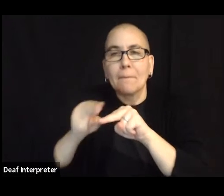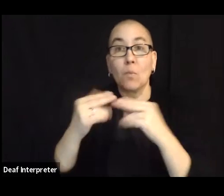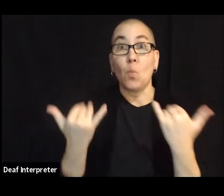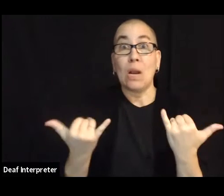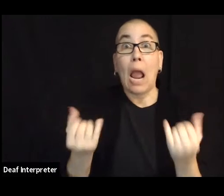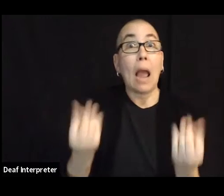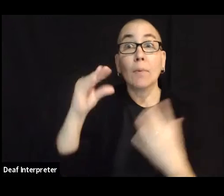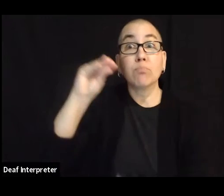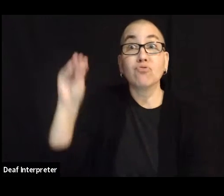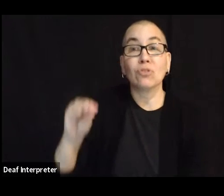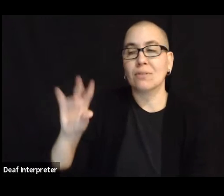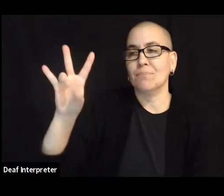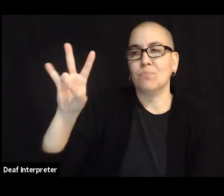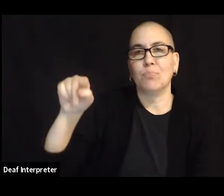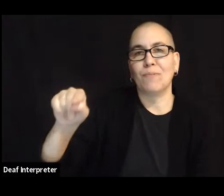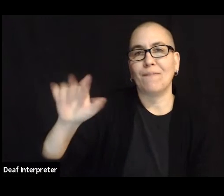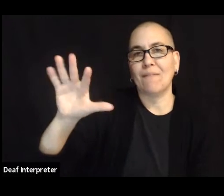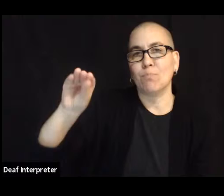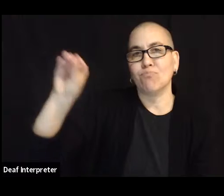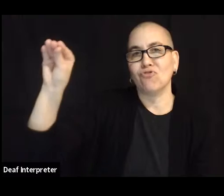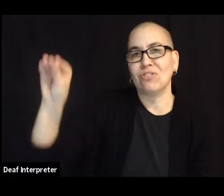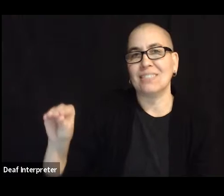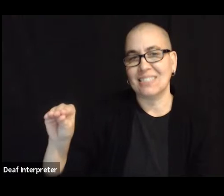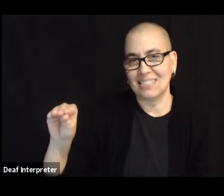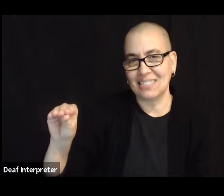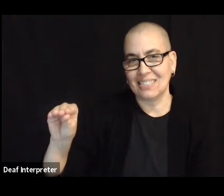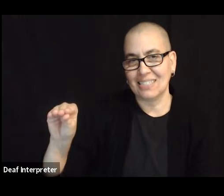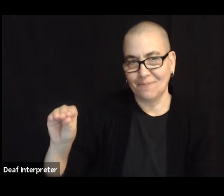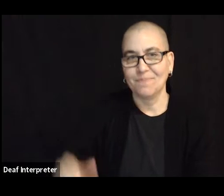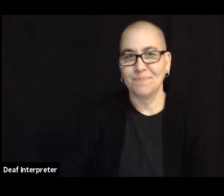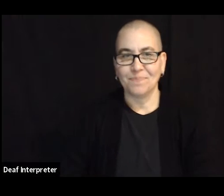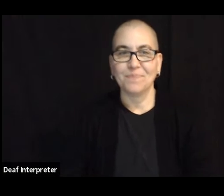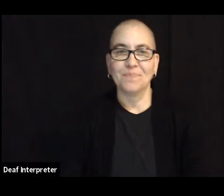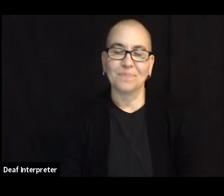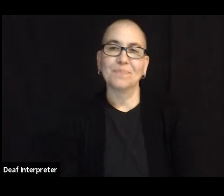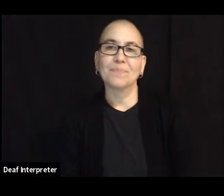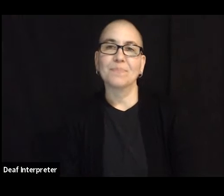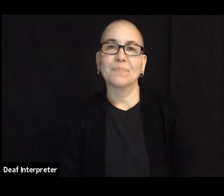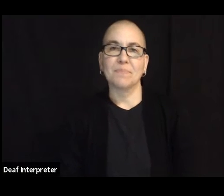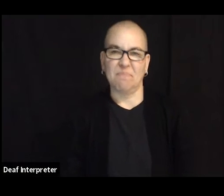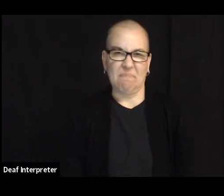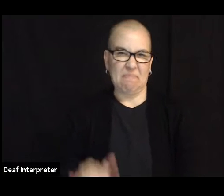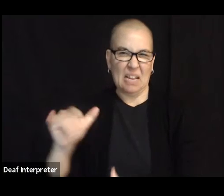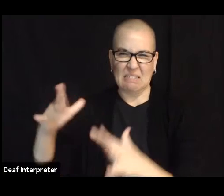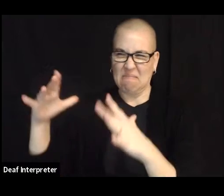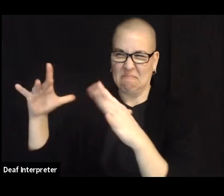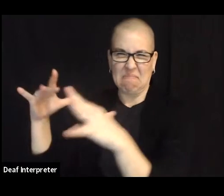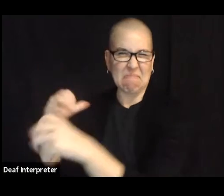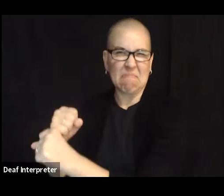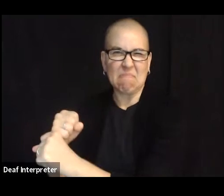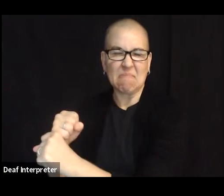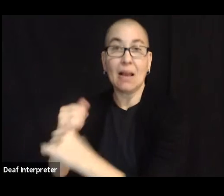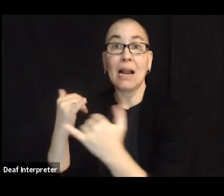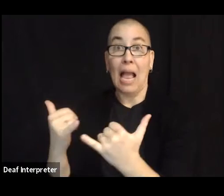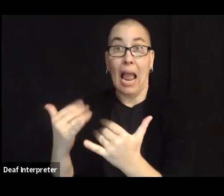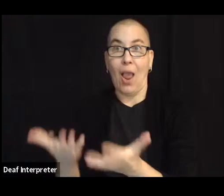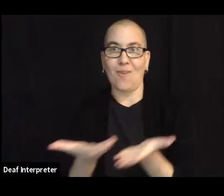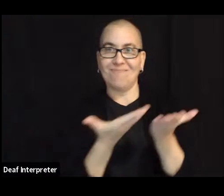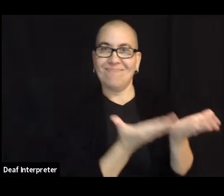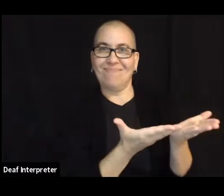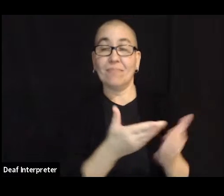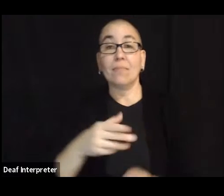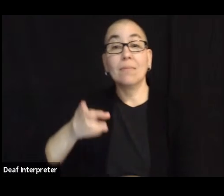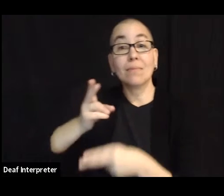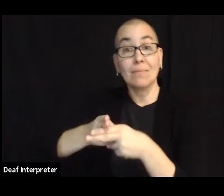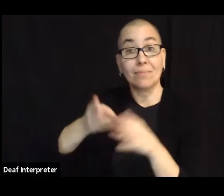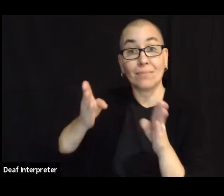brief situation update, I'd like to now introduce my colleague, Commissioner Tarek Tomes from the Minnesota IT Agency.